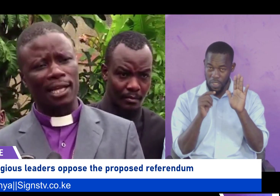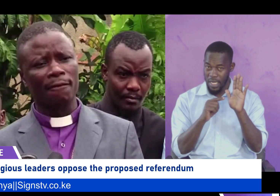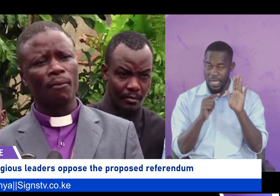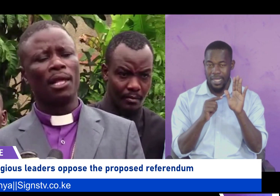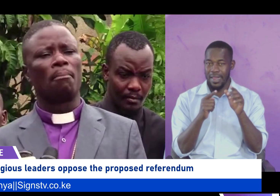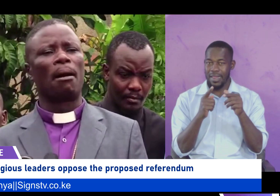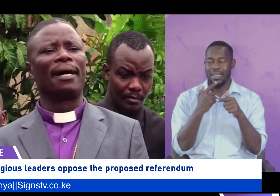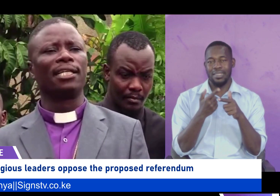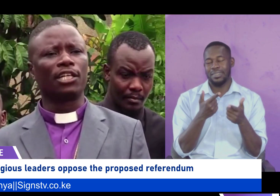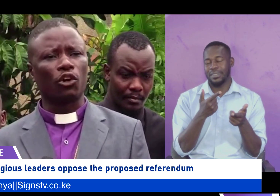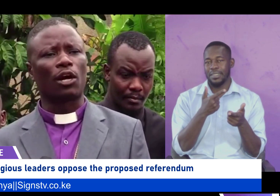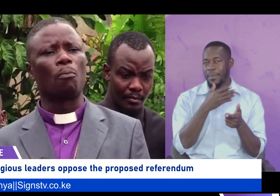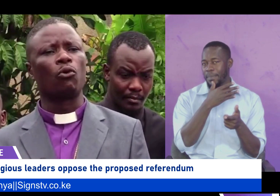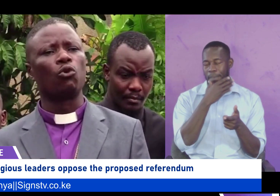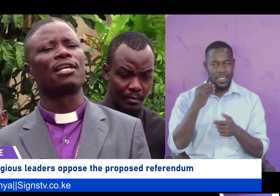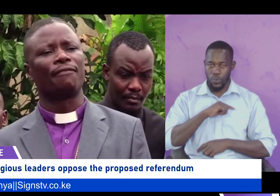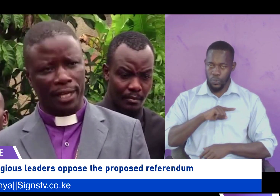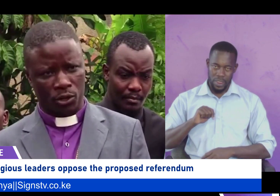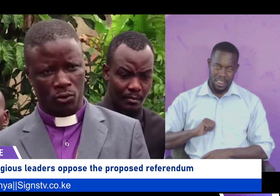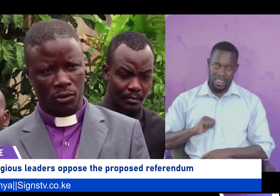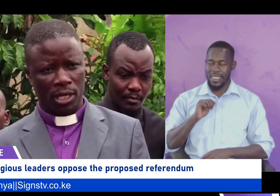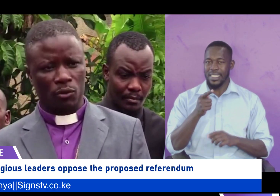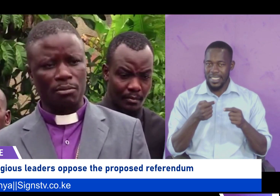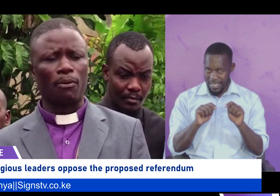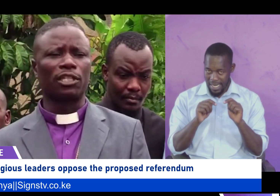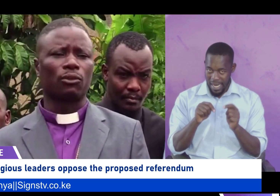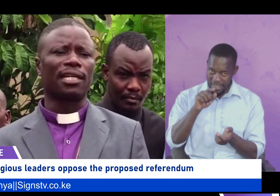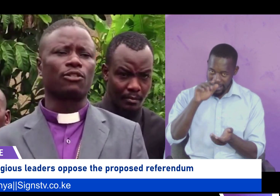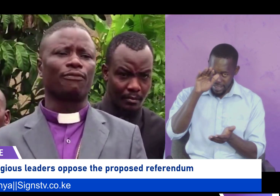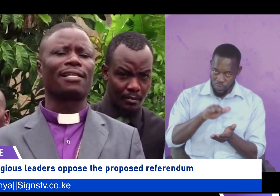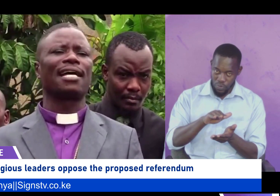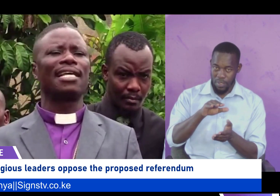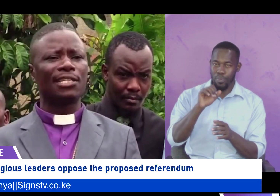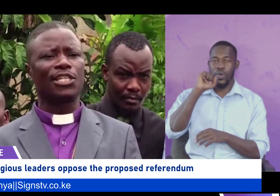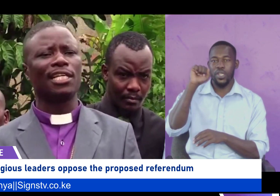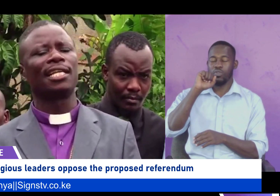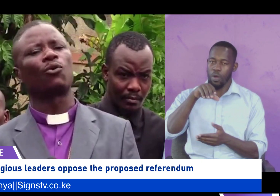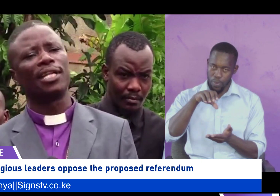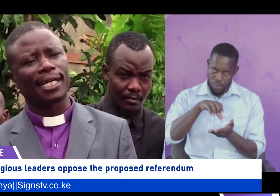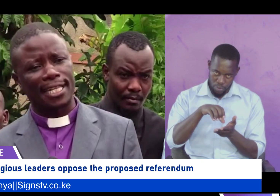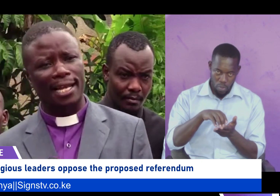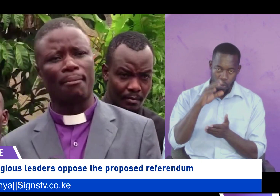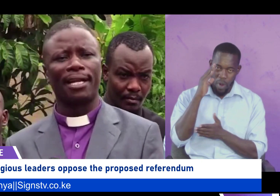tufanye mabadiliko ya kupunguza vyeo, kwa sababu kitu kinachofanya nchi inakulika sana na